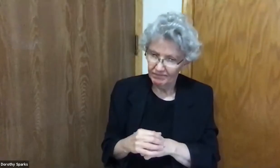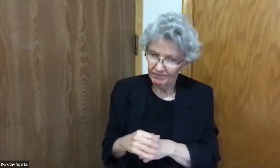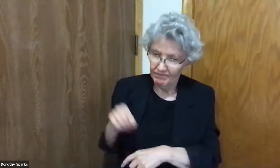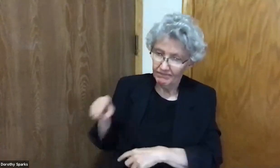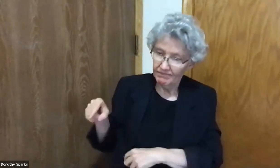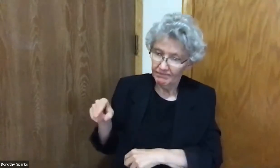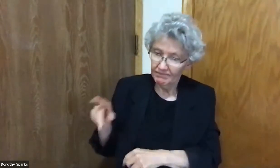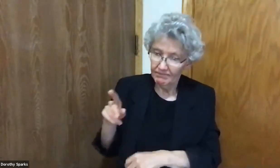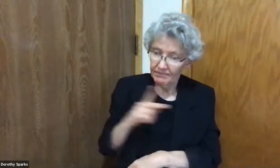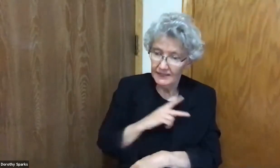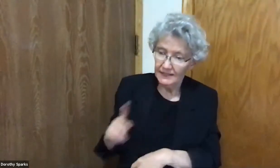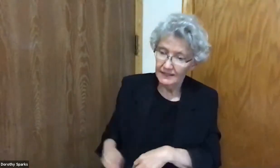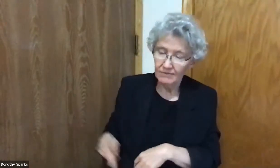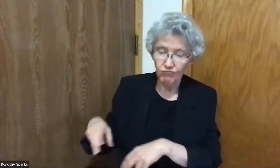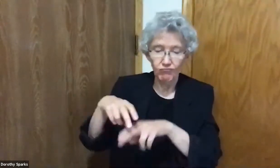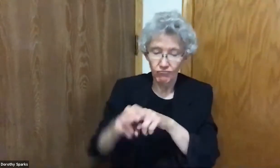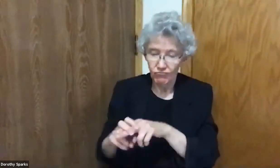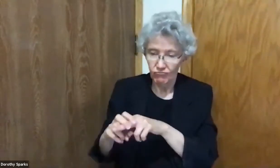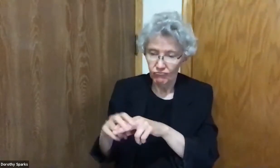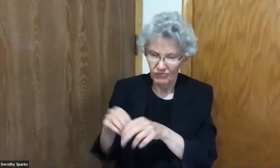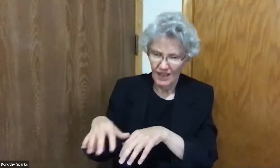The time this happened was in the ninth month.